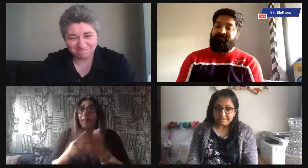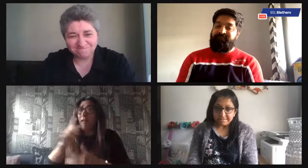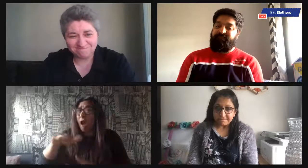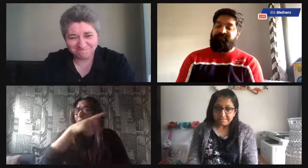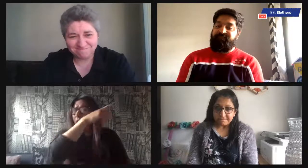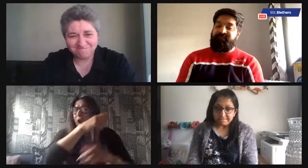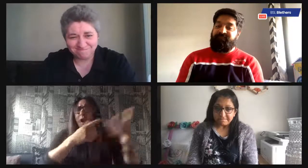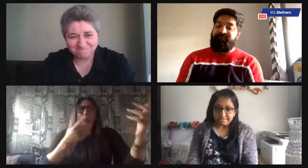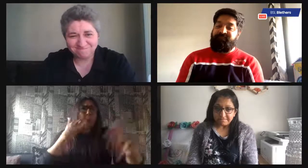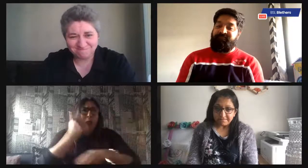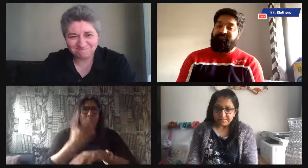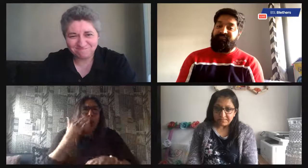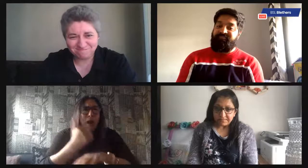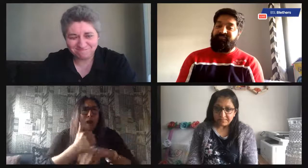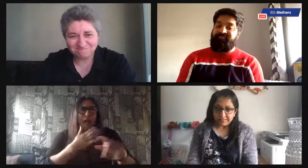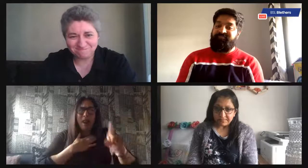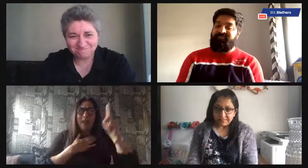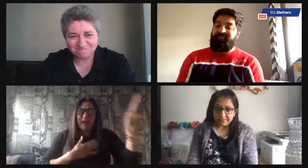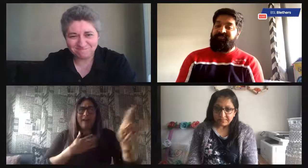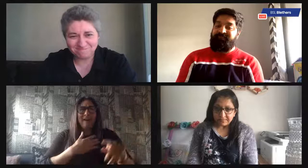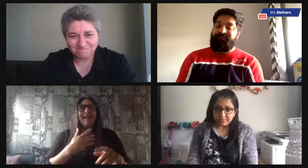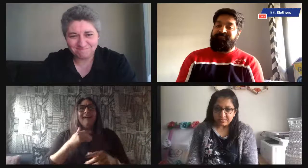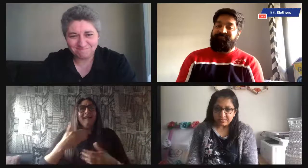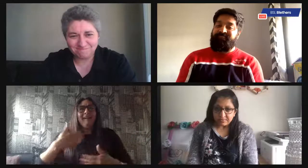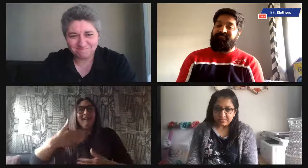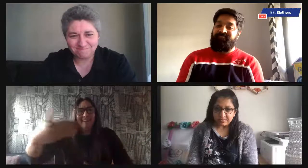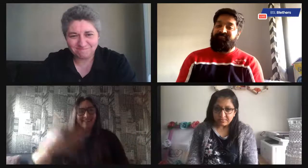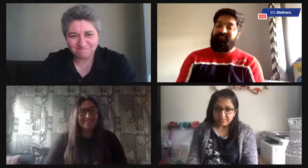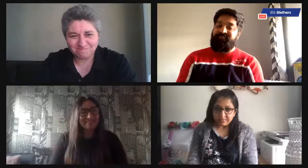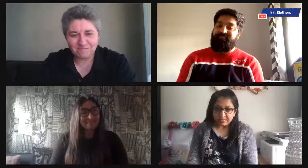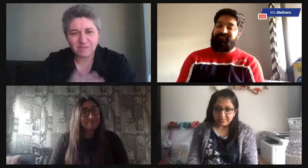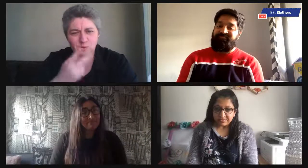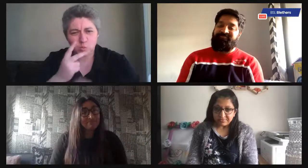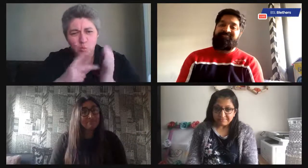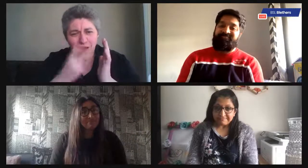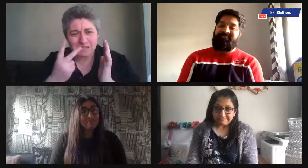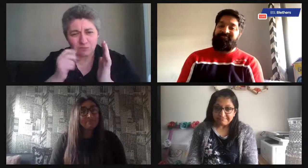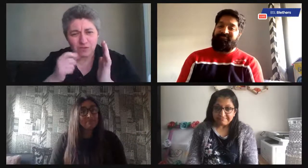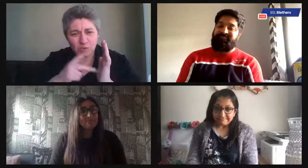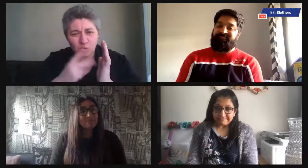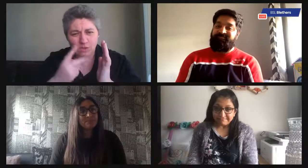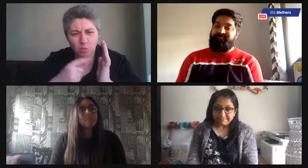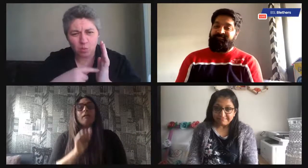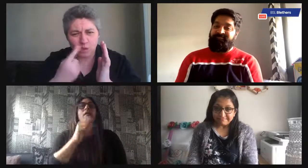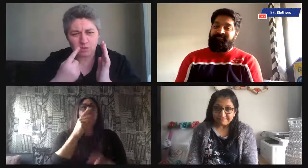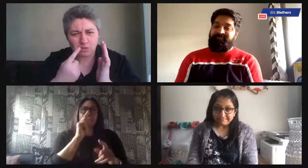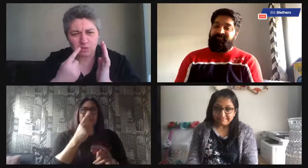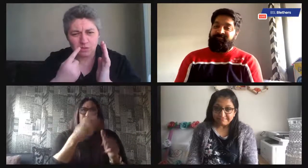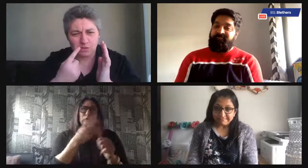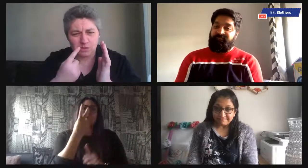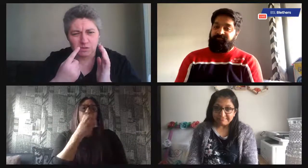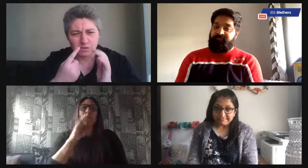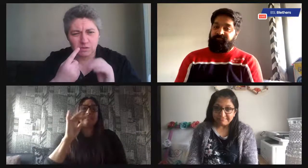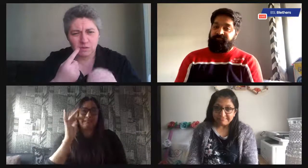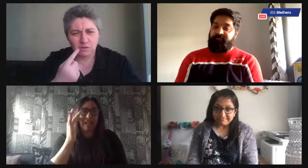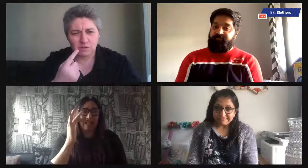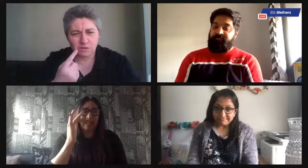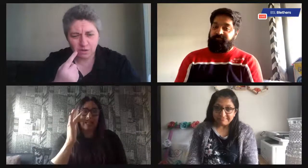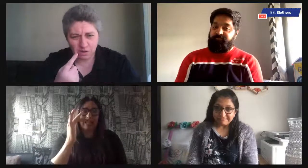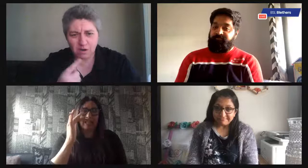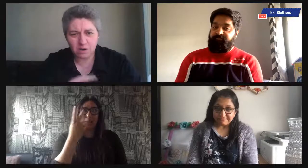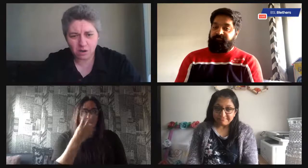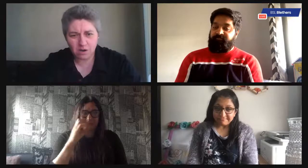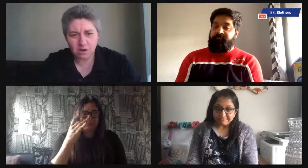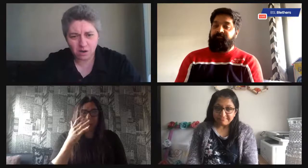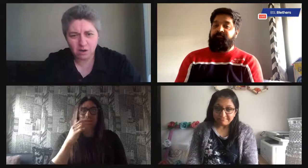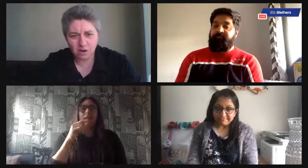or Asian as basically being Scottish as well, and how they brought that together. I was just honestly, it was amazing. You had two,